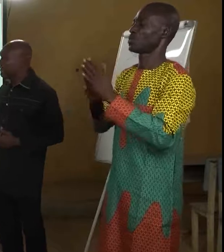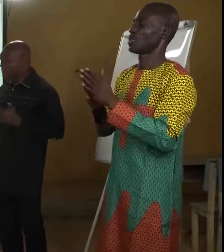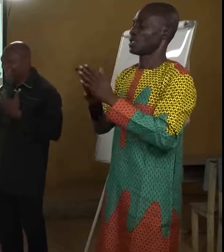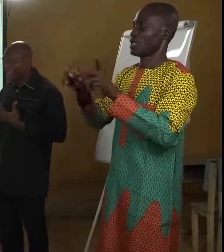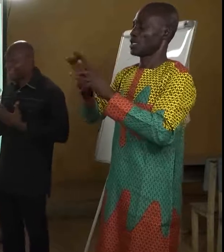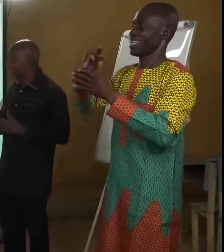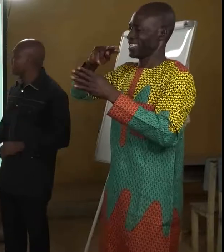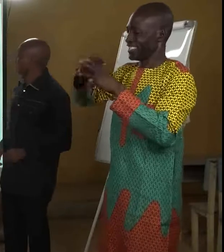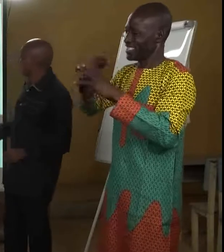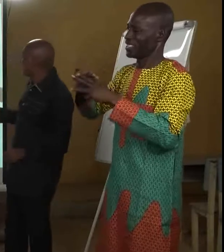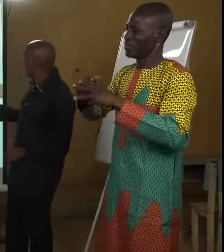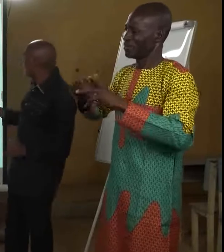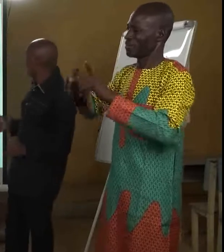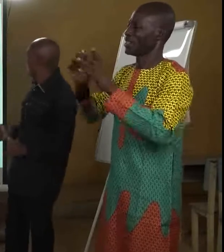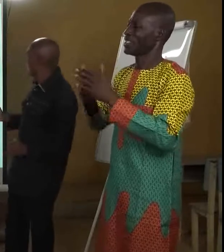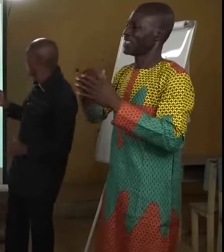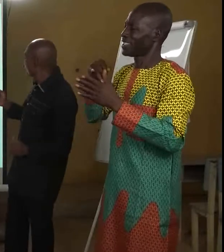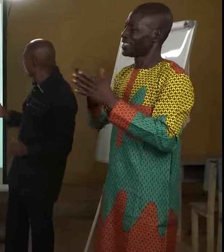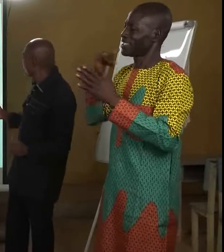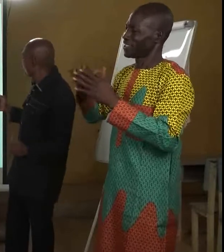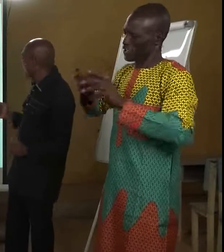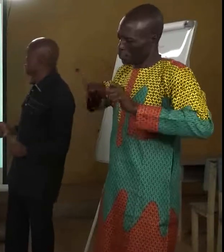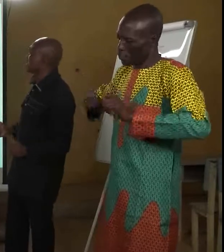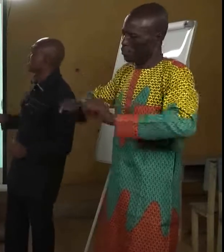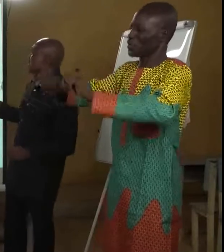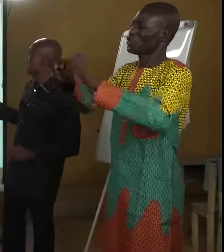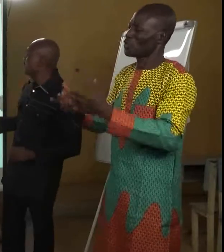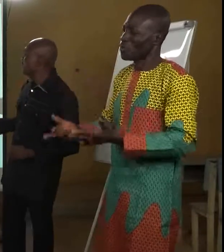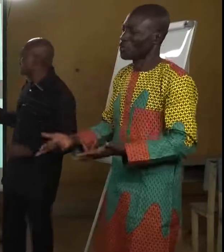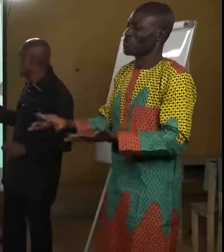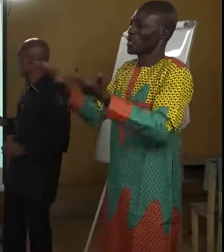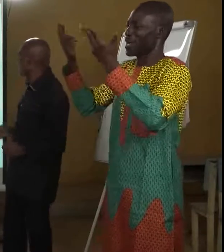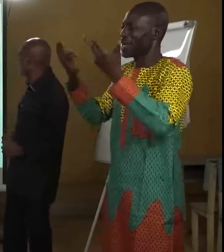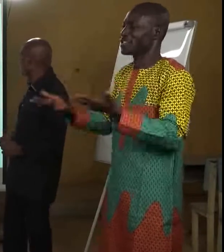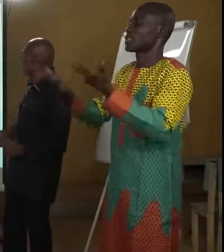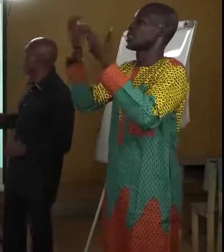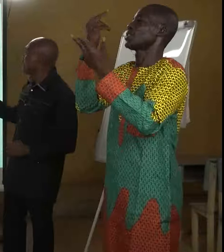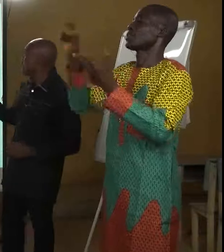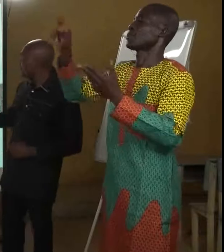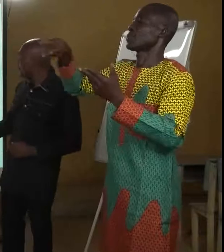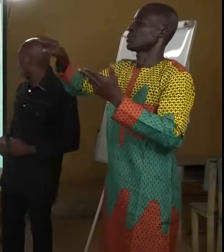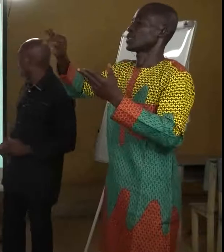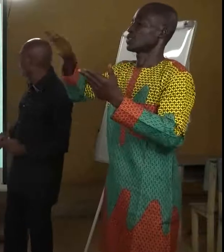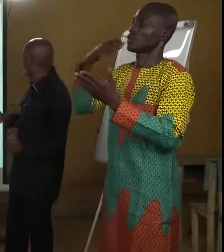implies, persistent. It is a continuous rise in the prices of goods and services,